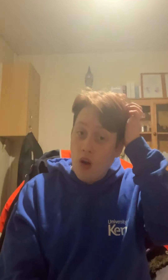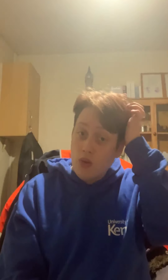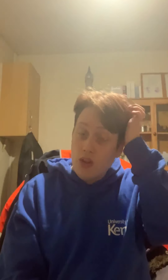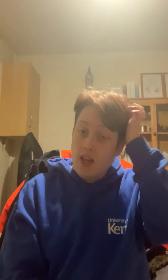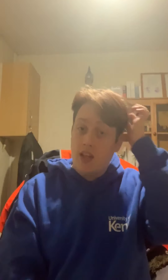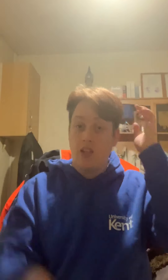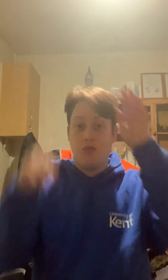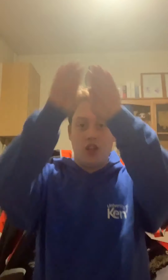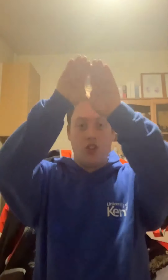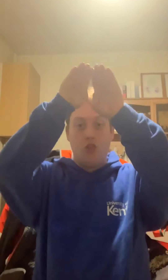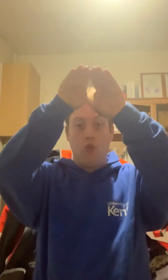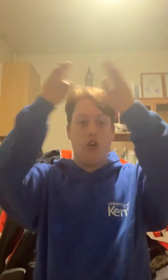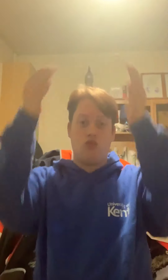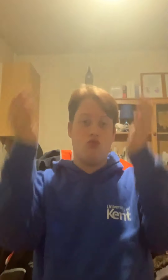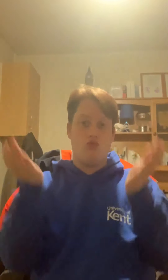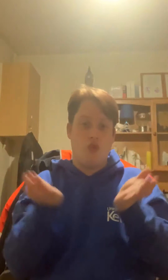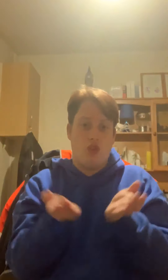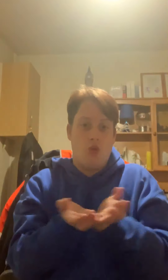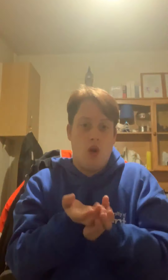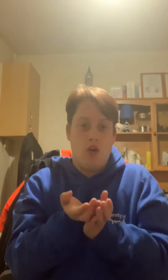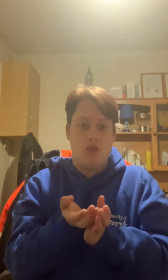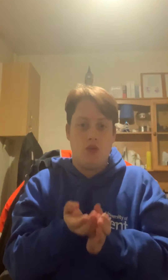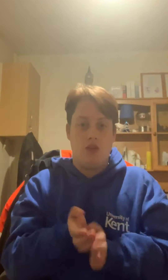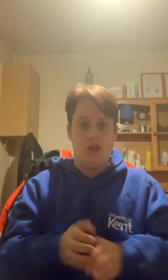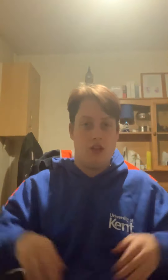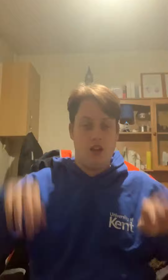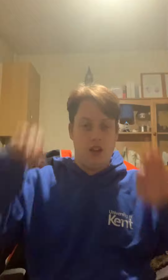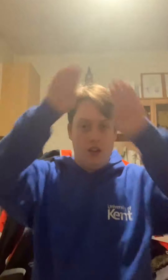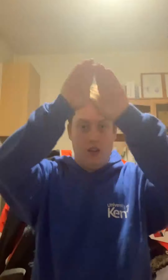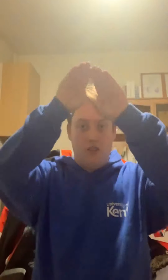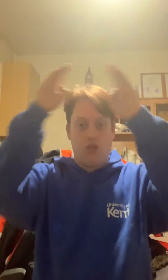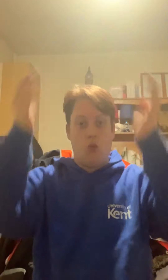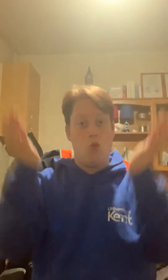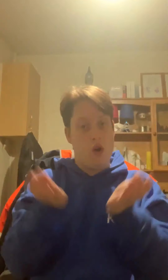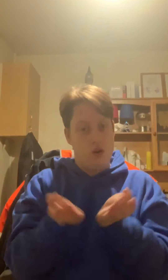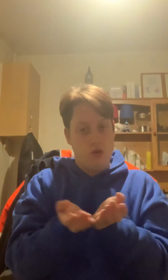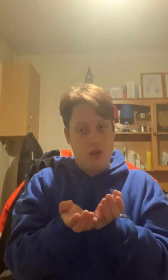World is pretend you are drawing the world. So world.